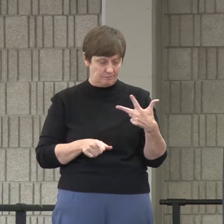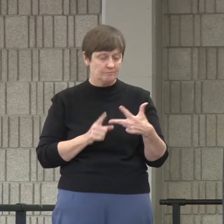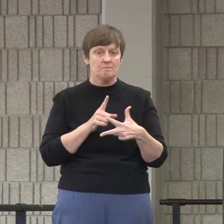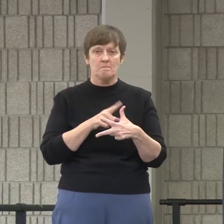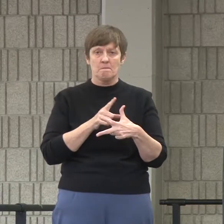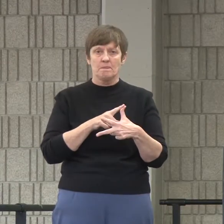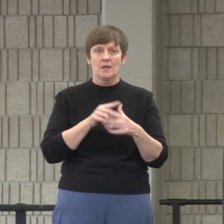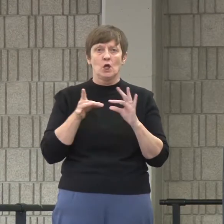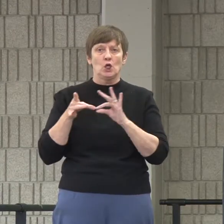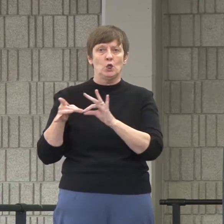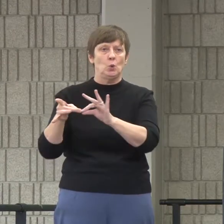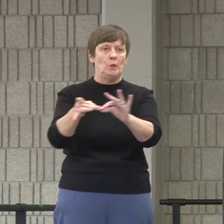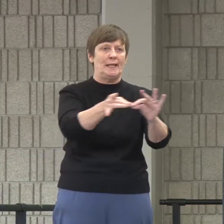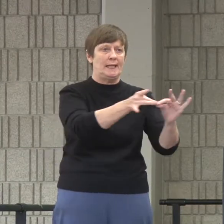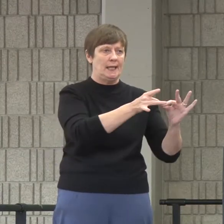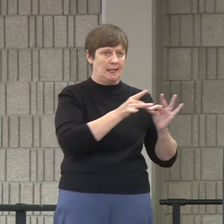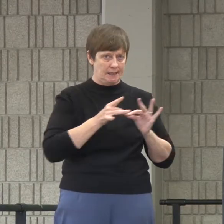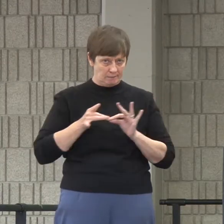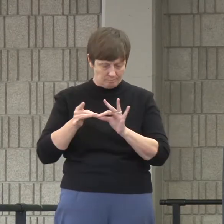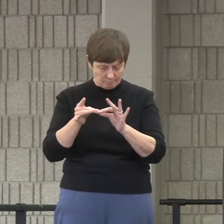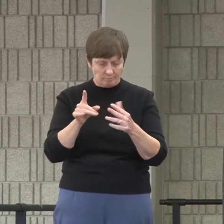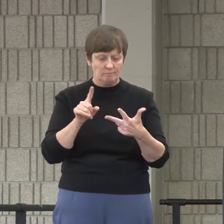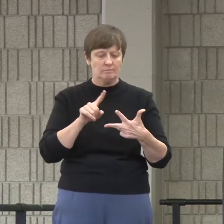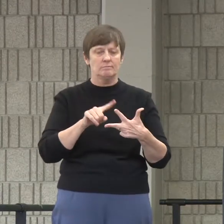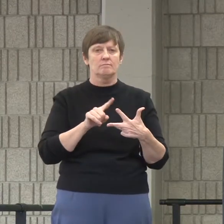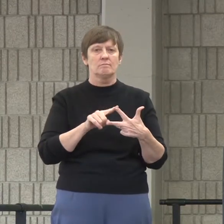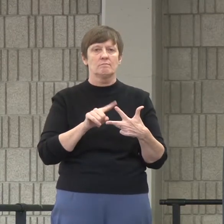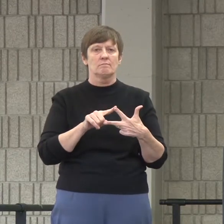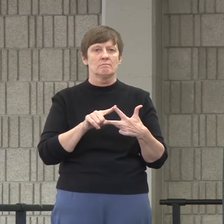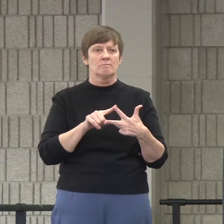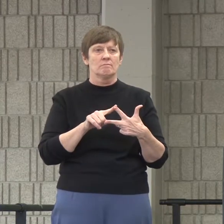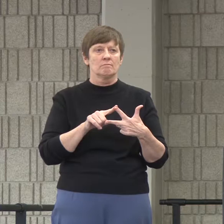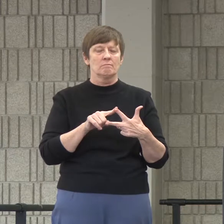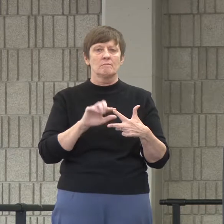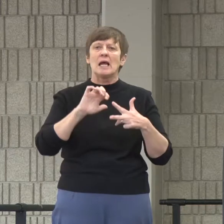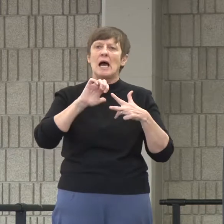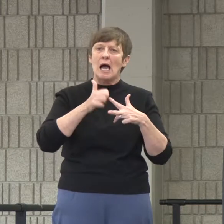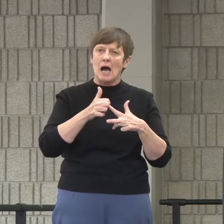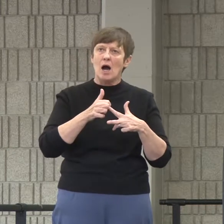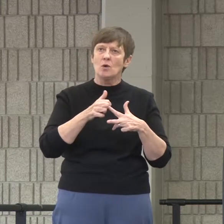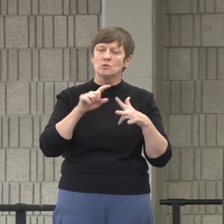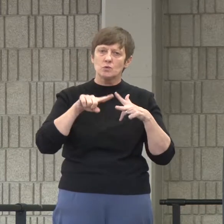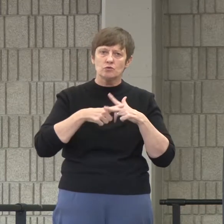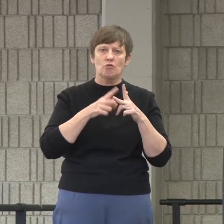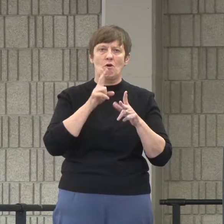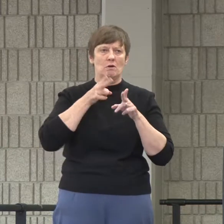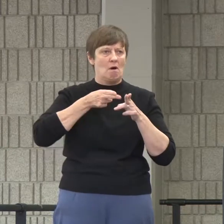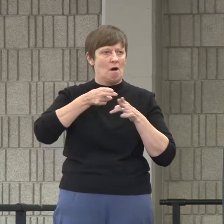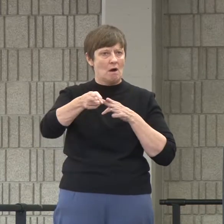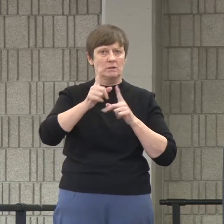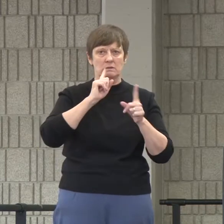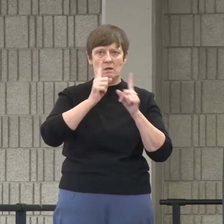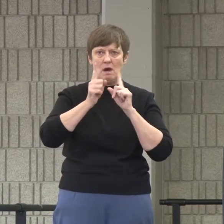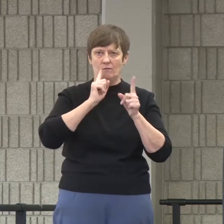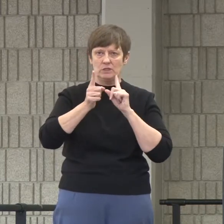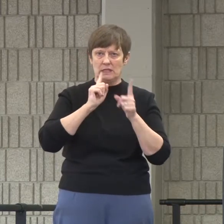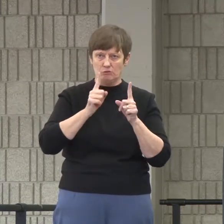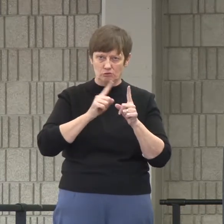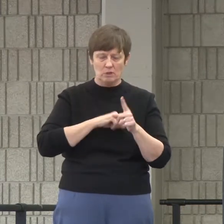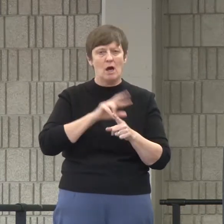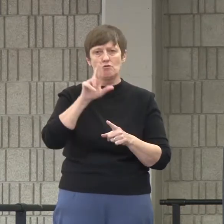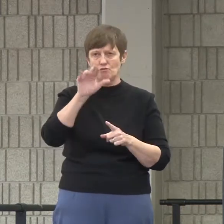1, unity. 2, how to have an honest dialogue about race. And